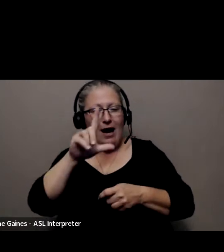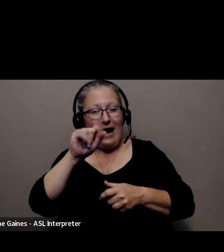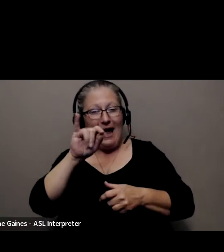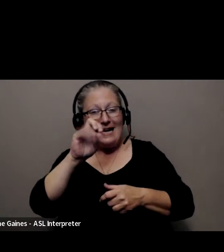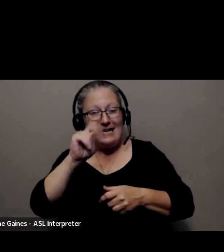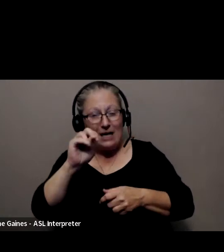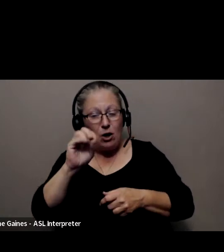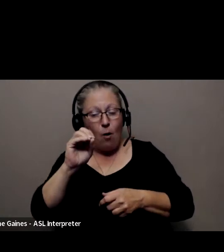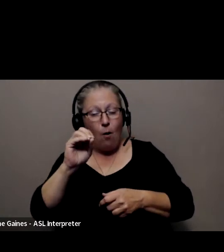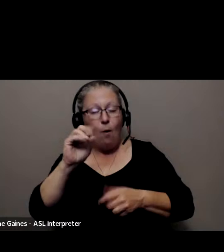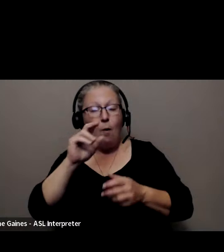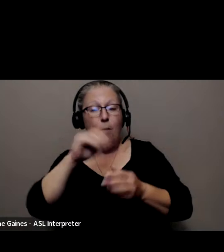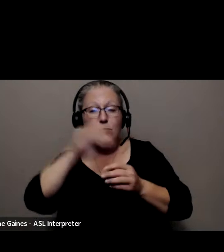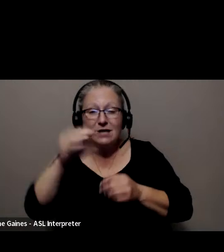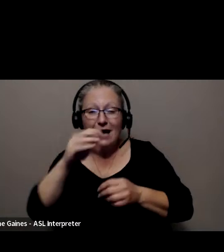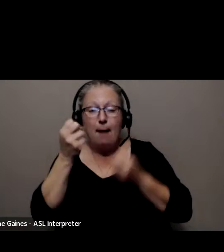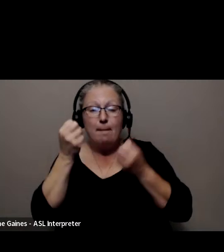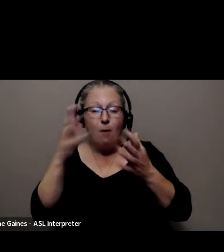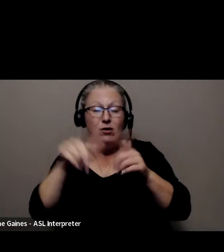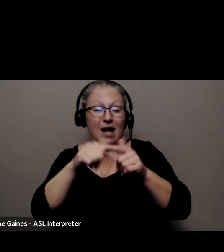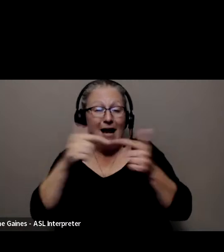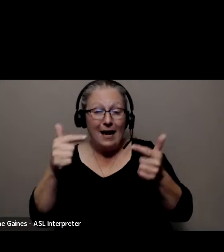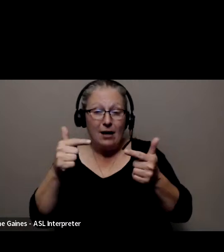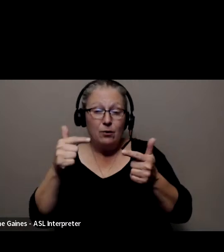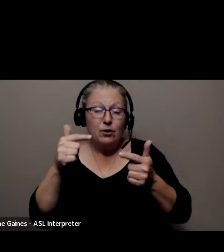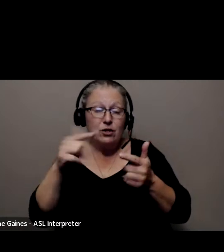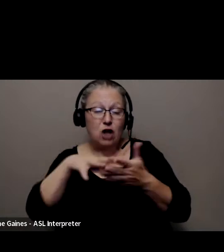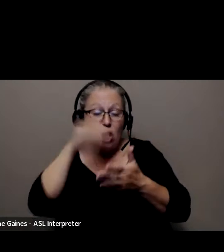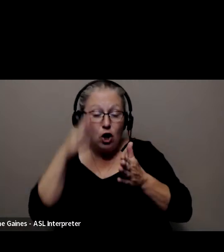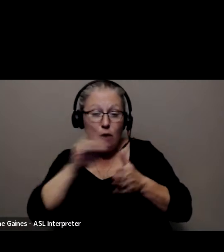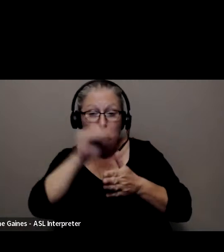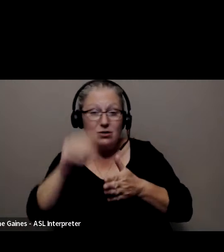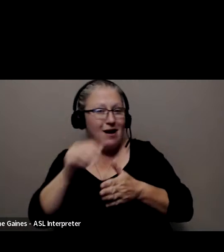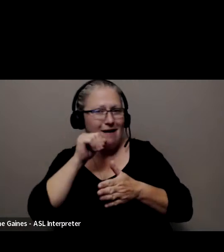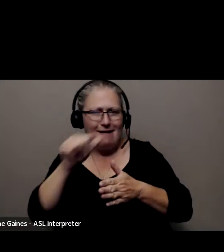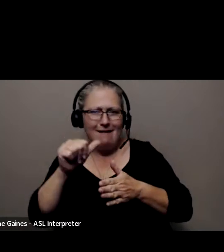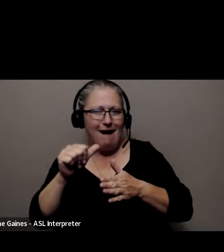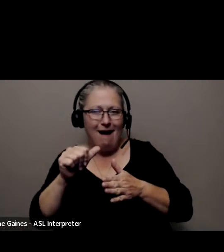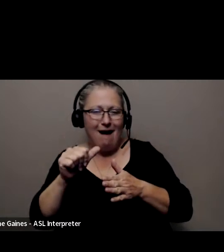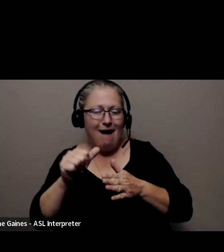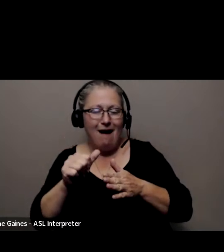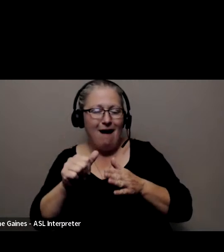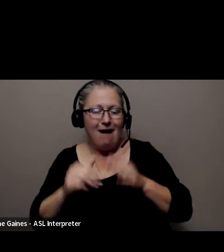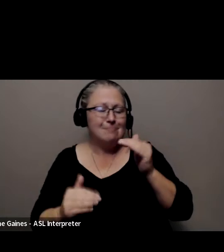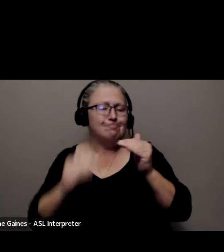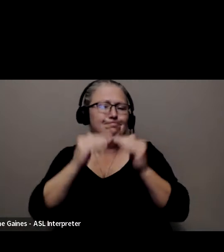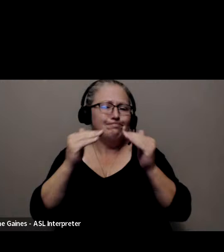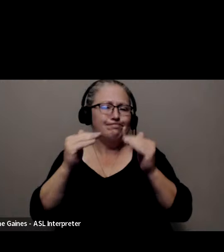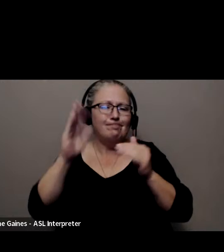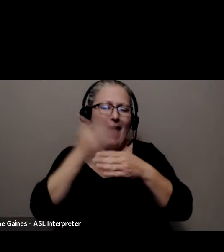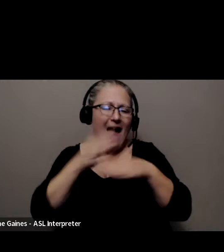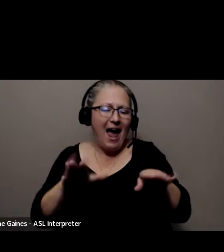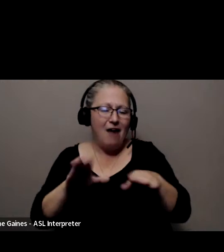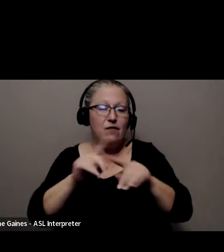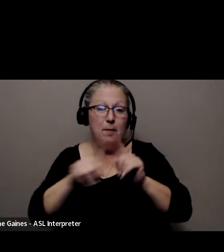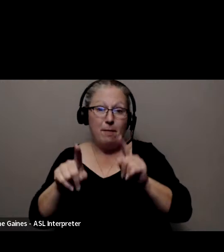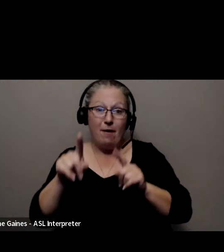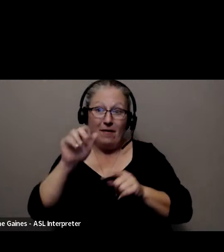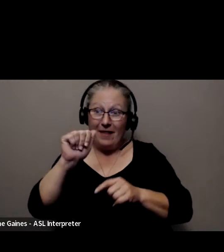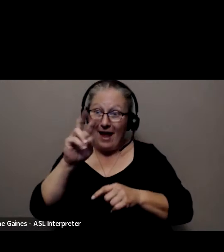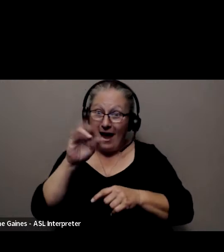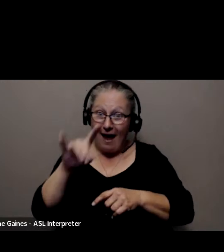percentages, we look at multilingual learner percentages, it's not up there with the average, right? But to have this